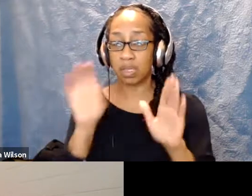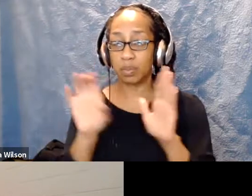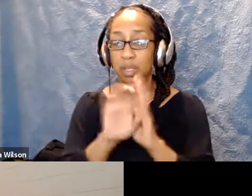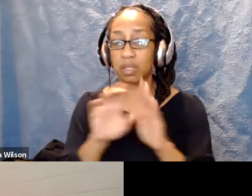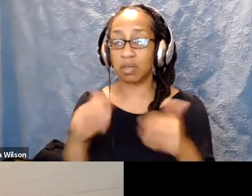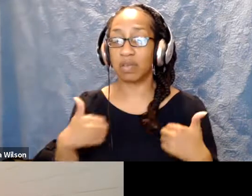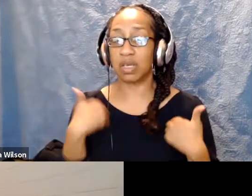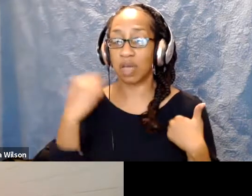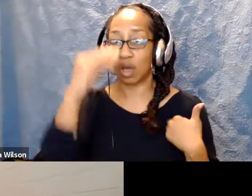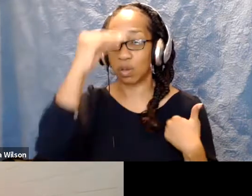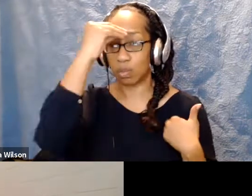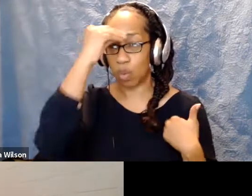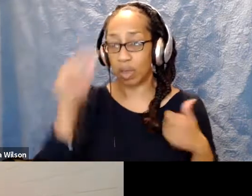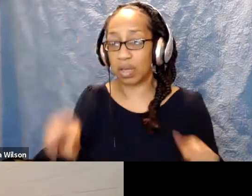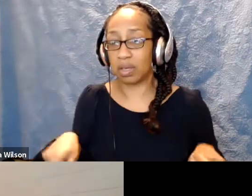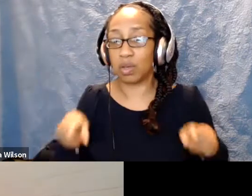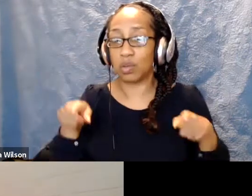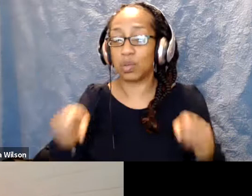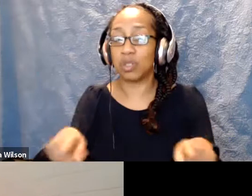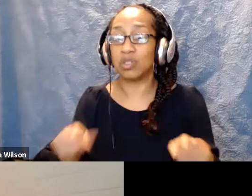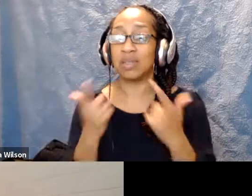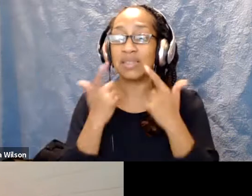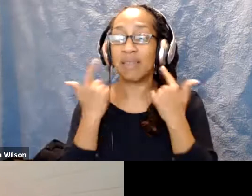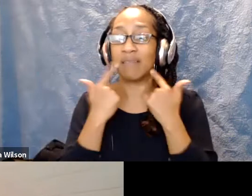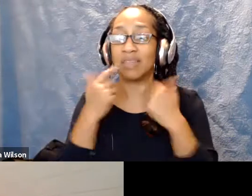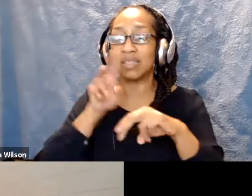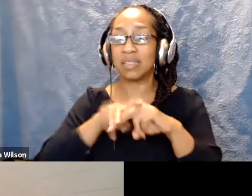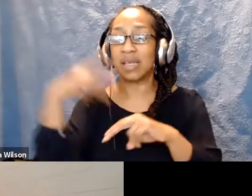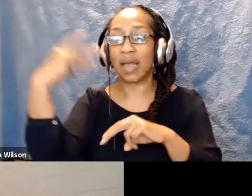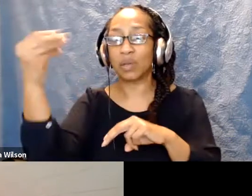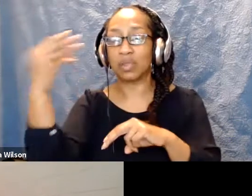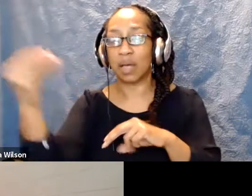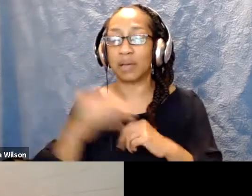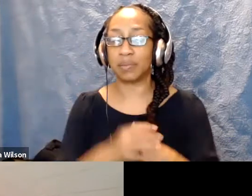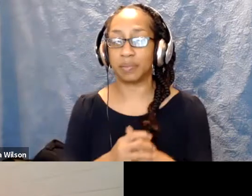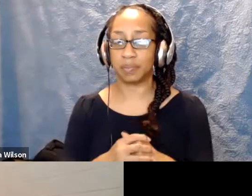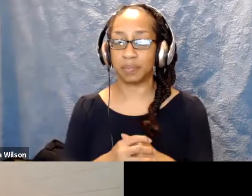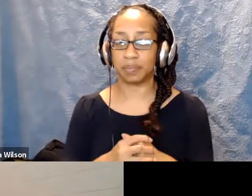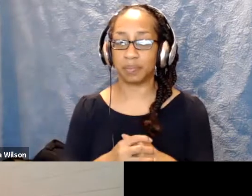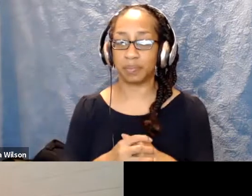young boy in a wheelchair. Seems like he's laughing outside. Thank you.